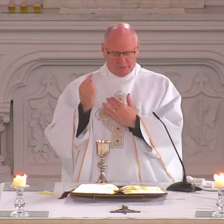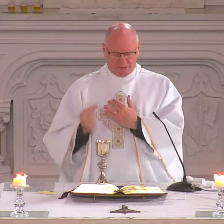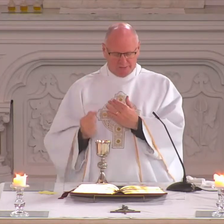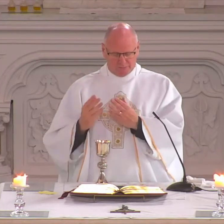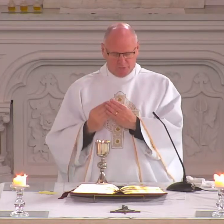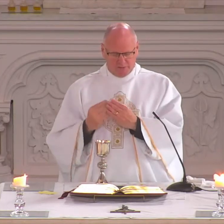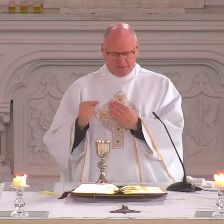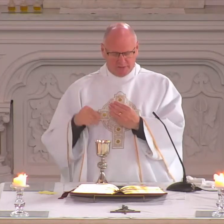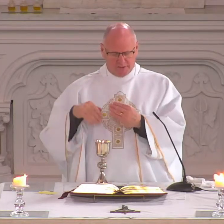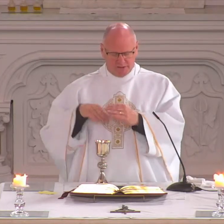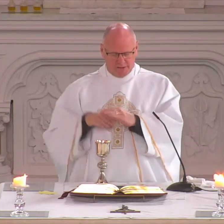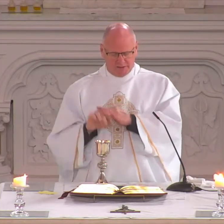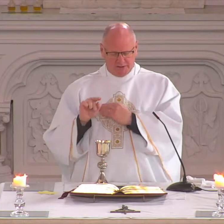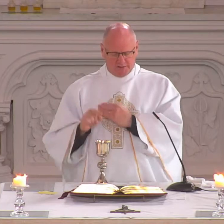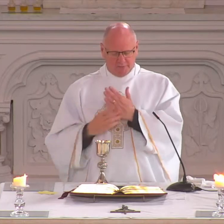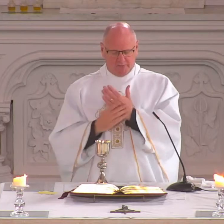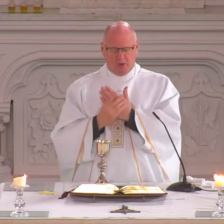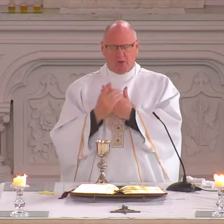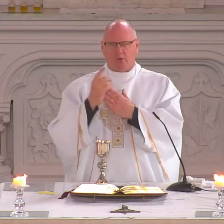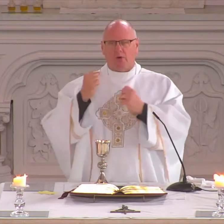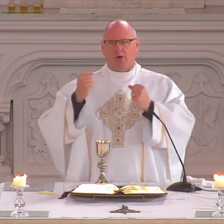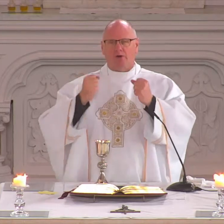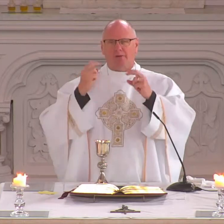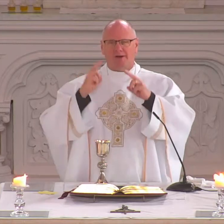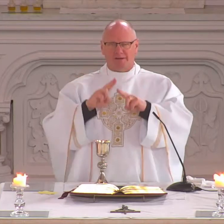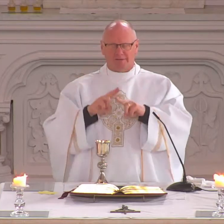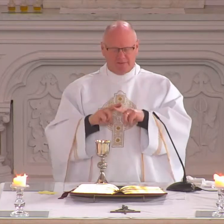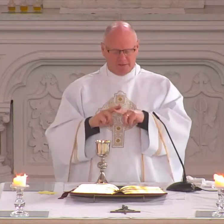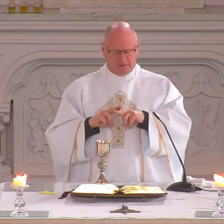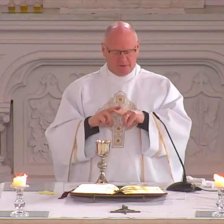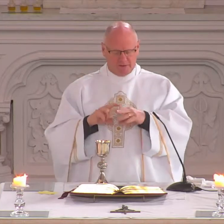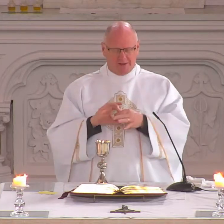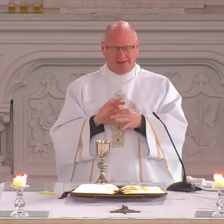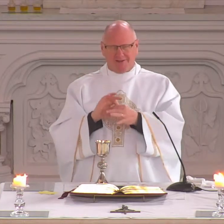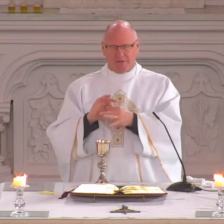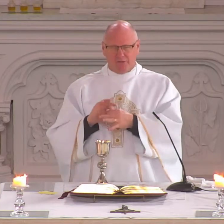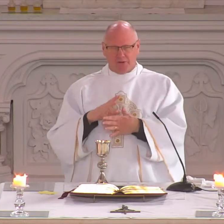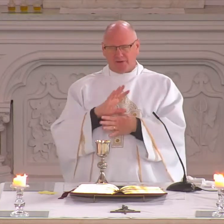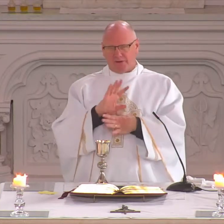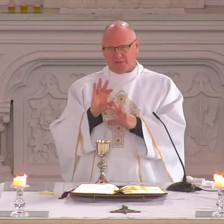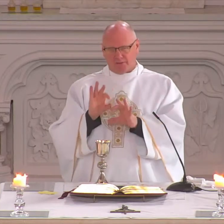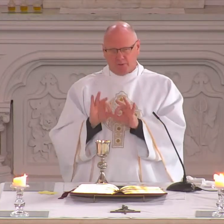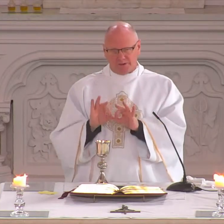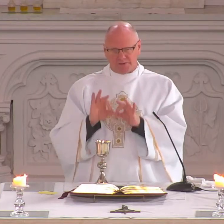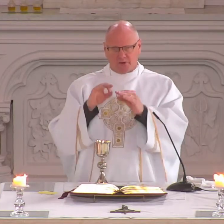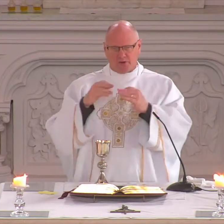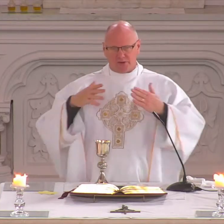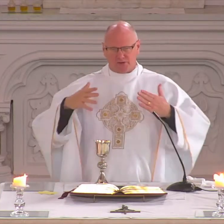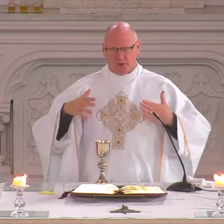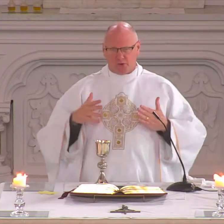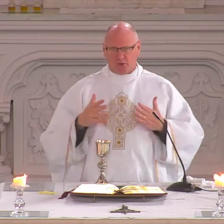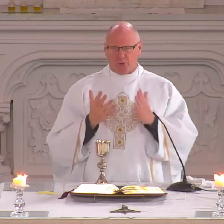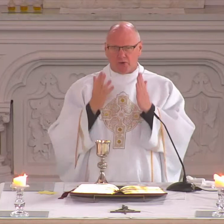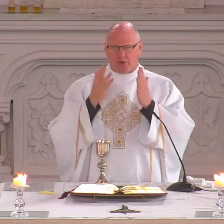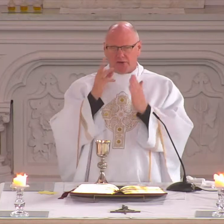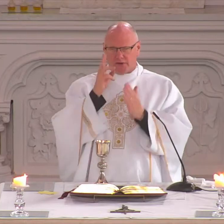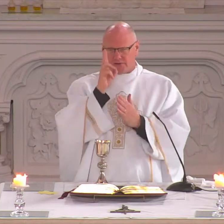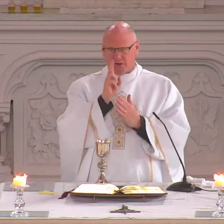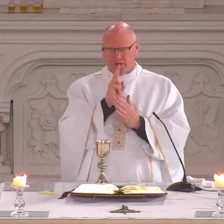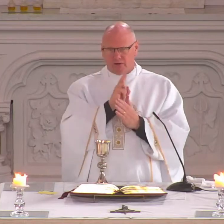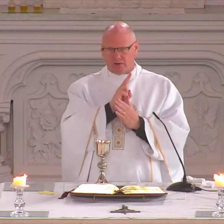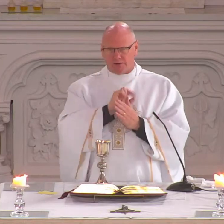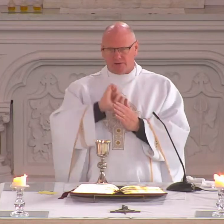Through him, with him, and in him, O God, Almighty Father, in the unity of the Holy Spirit, all glory